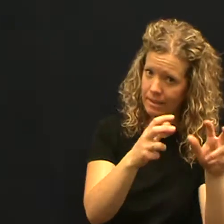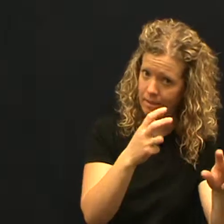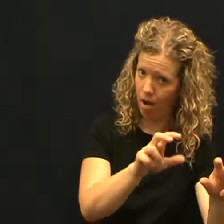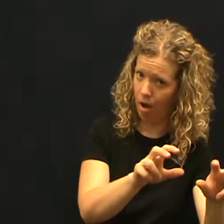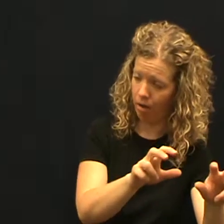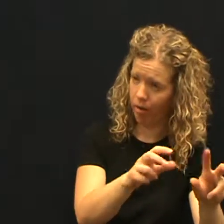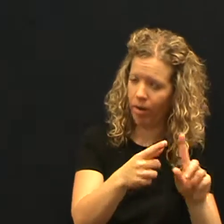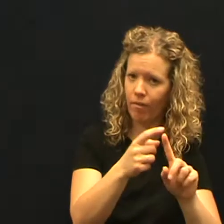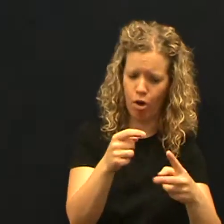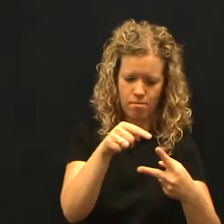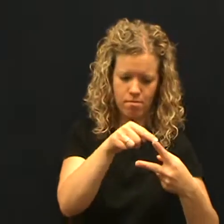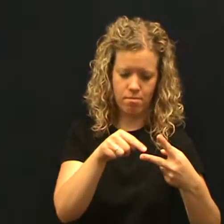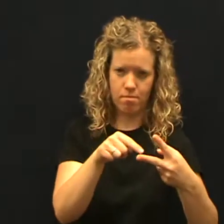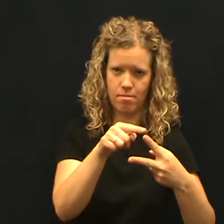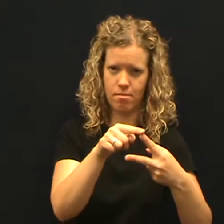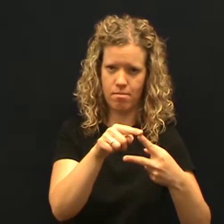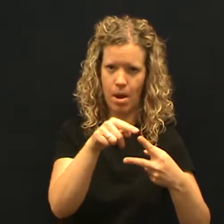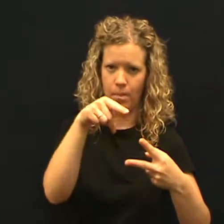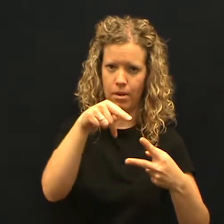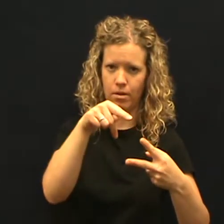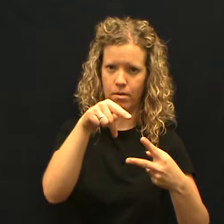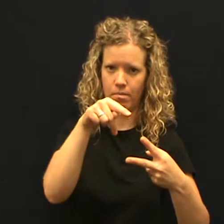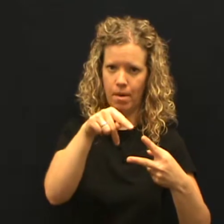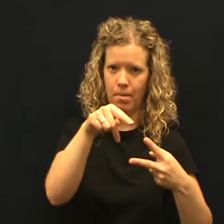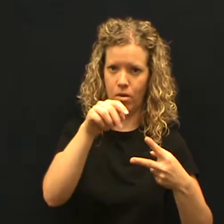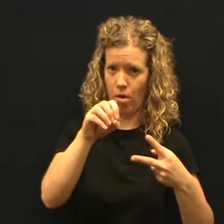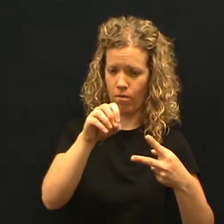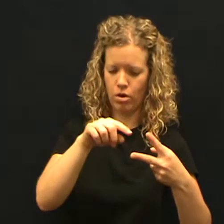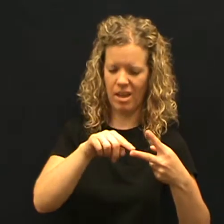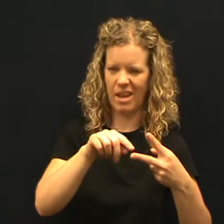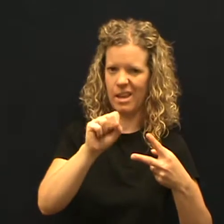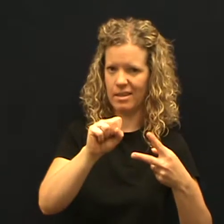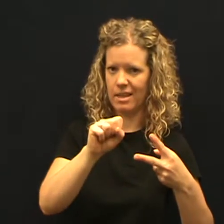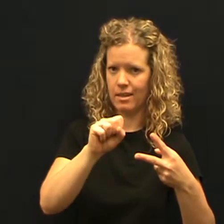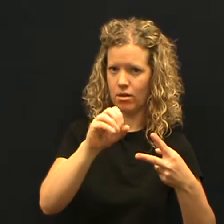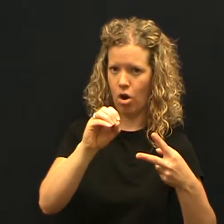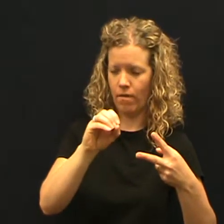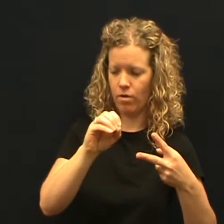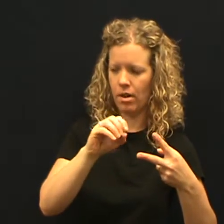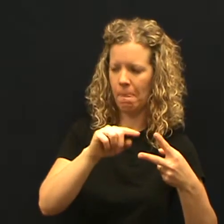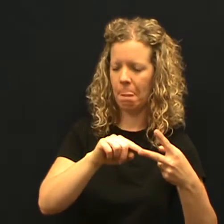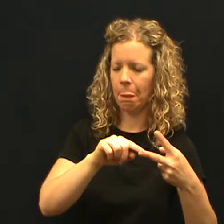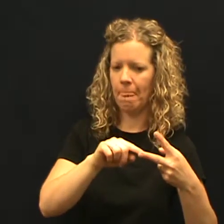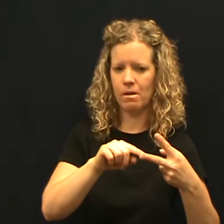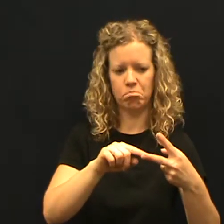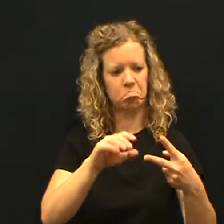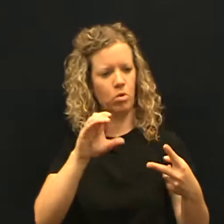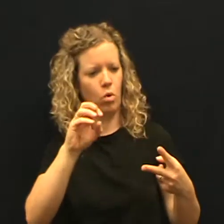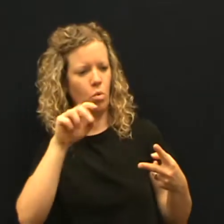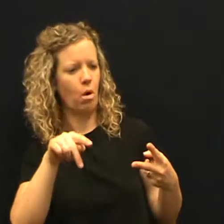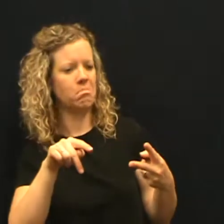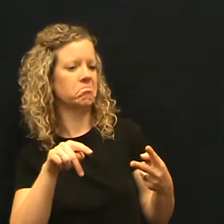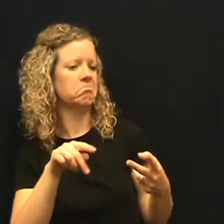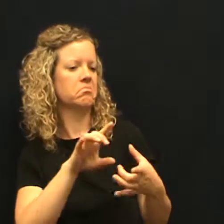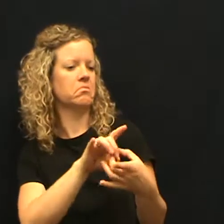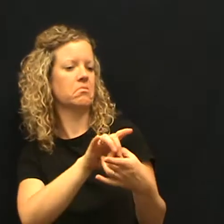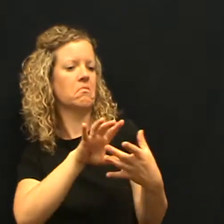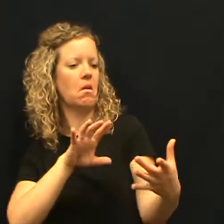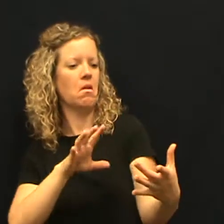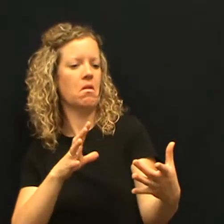seasoned offering from a corporation, the corporation's done with those owners from a stock perspective. So if the